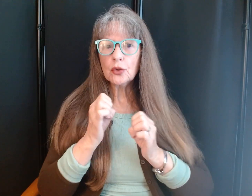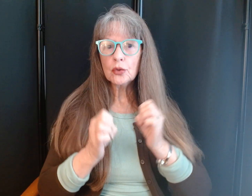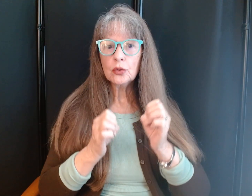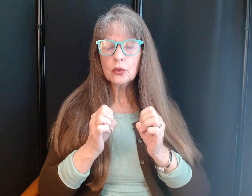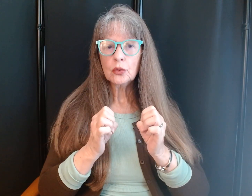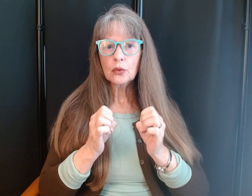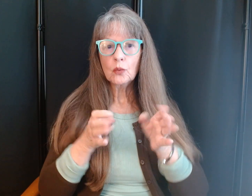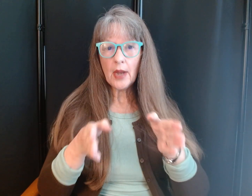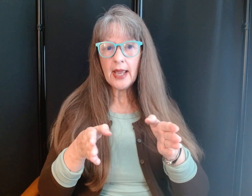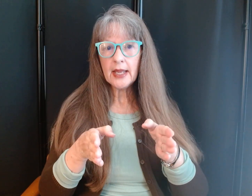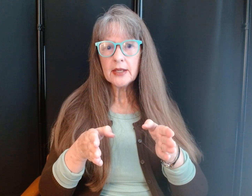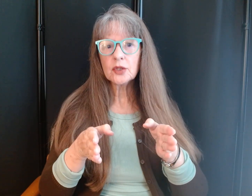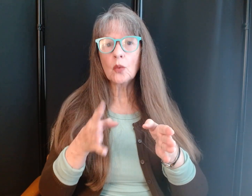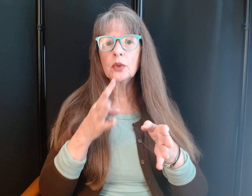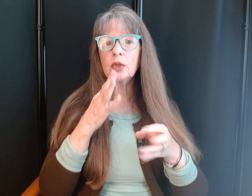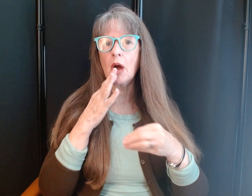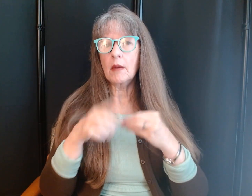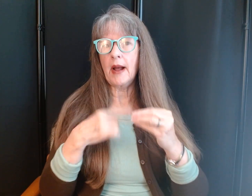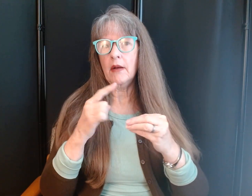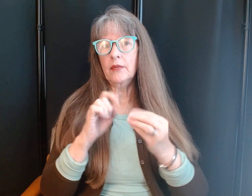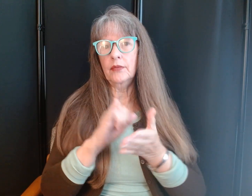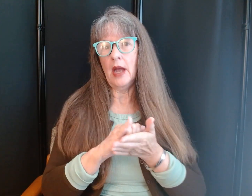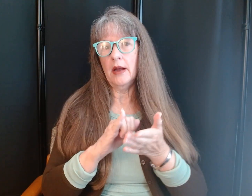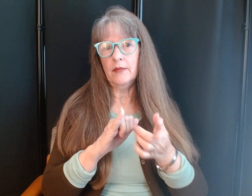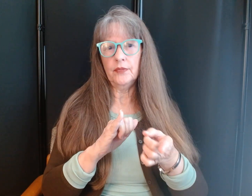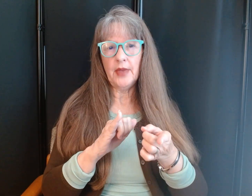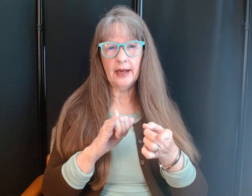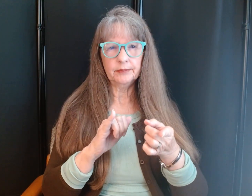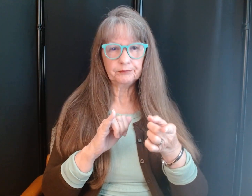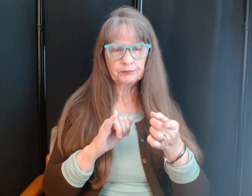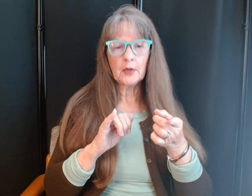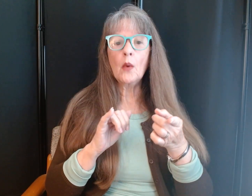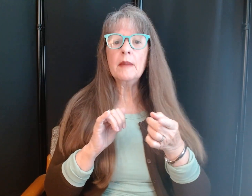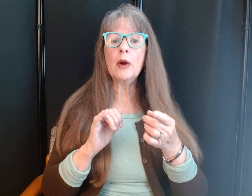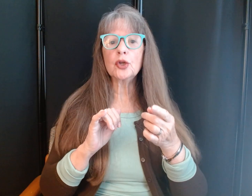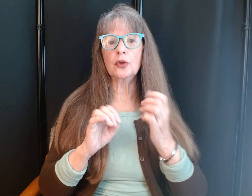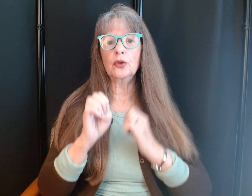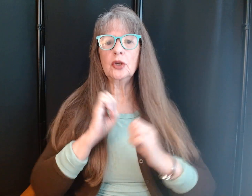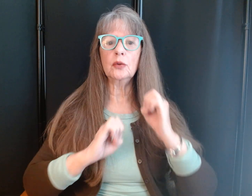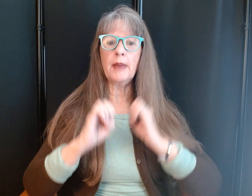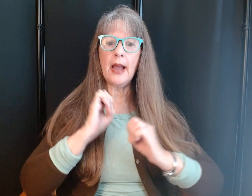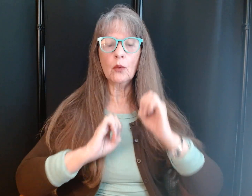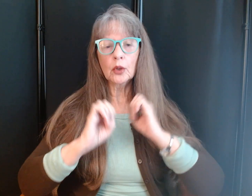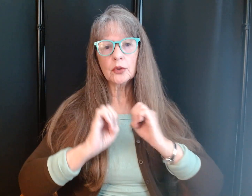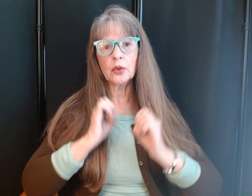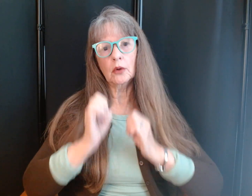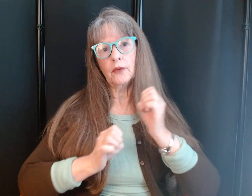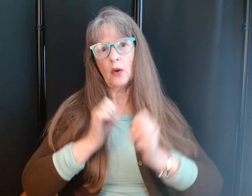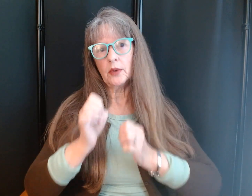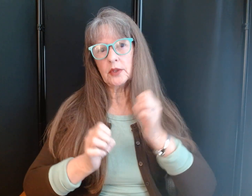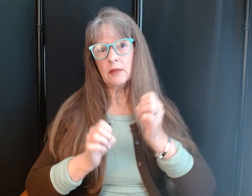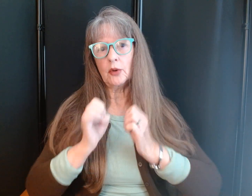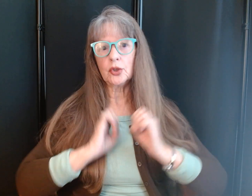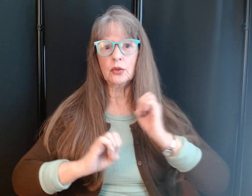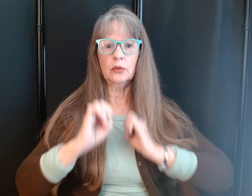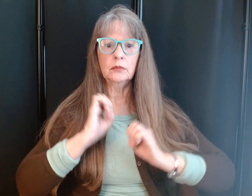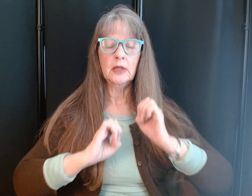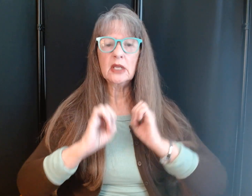emotional way. So we'll talk about that. Oh, emotional. You could do backwards or forwards, emotional. It's